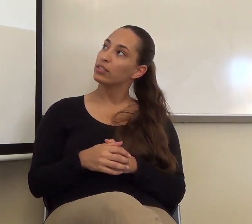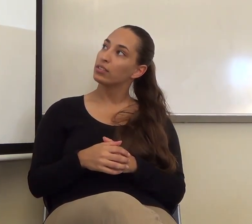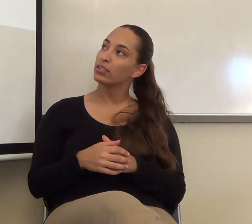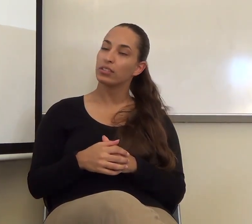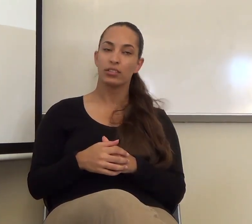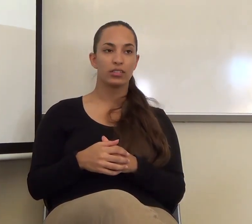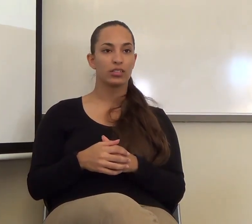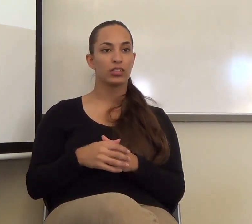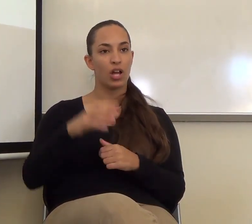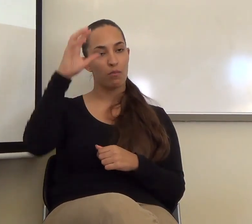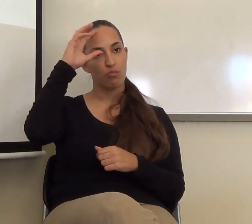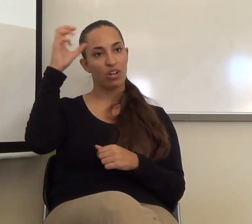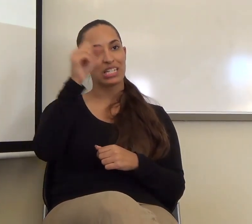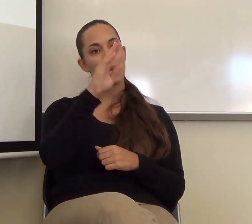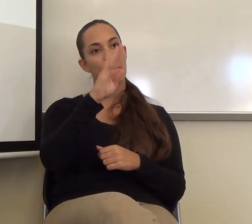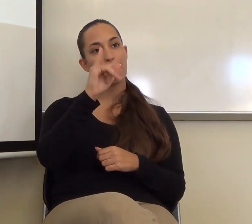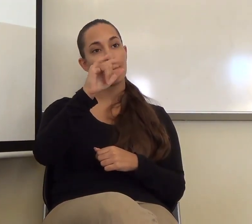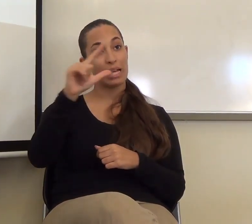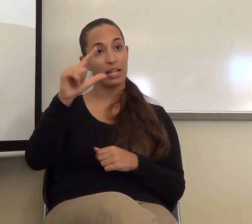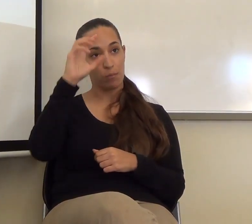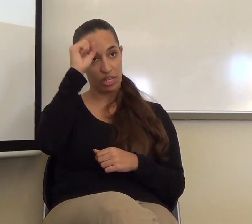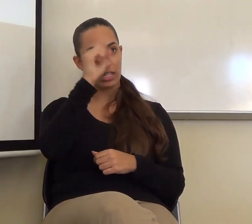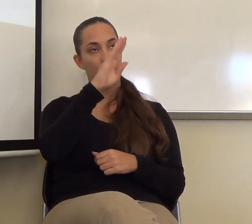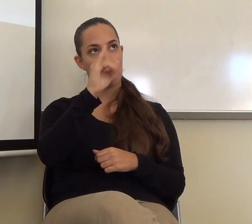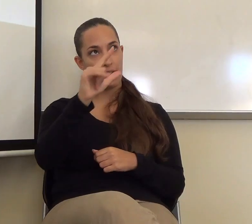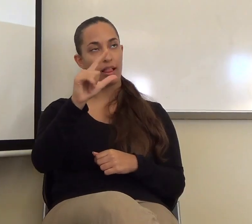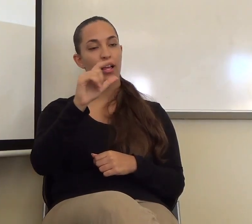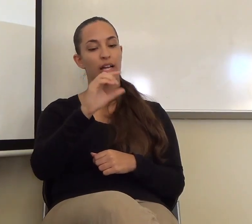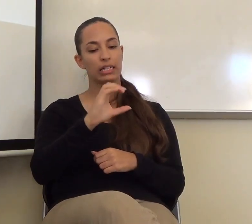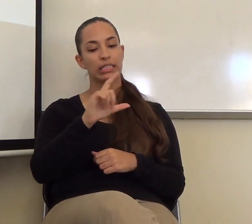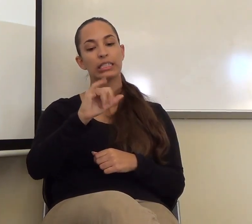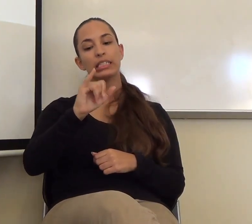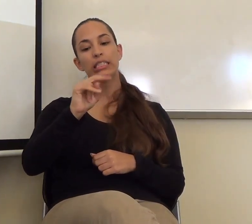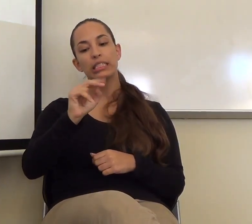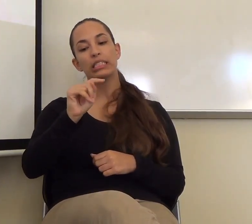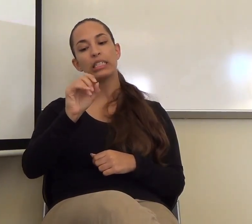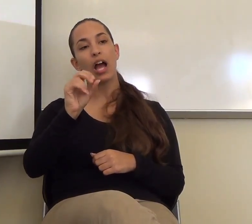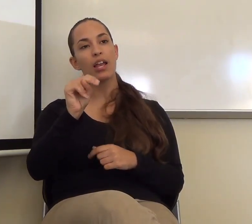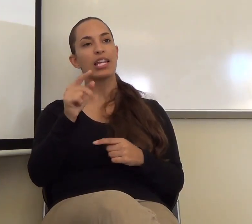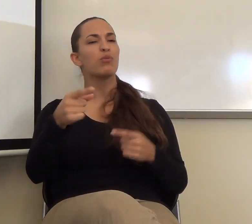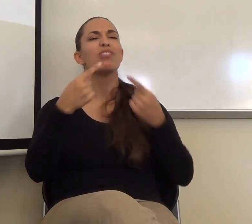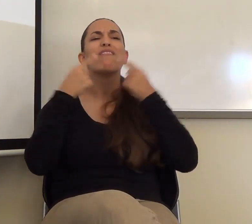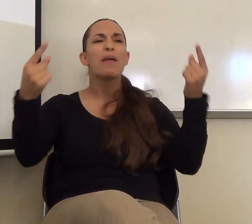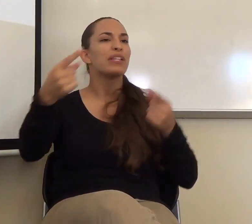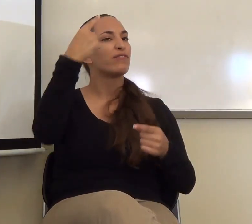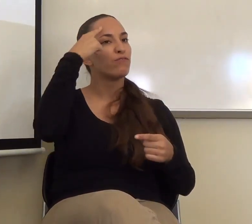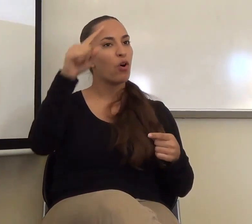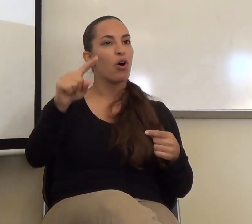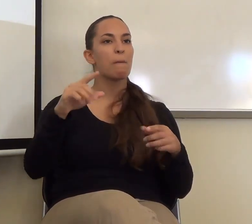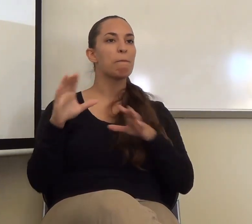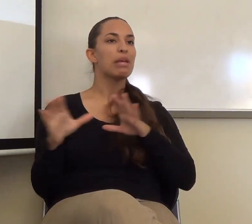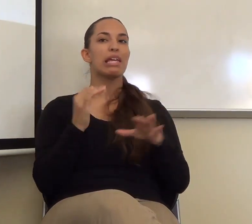President Bill Clinton was famous for being, how do you pronounce this word? Anybody know this word?